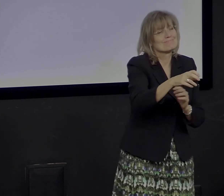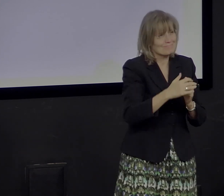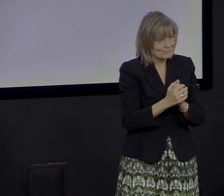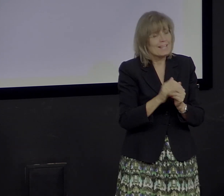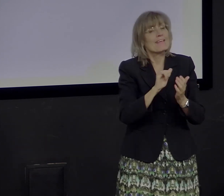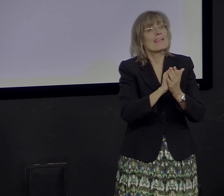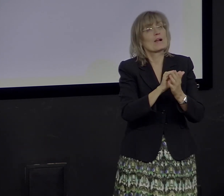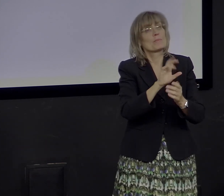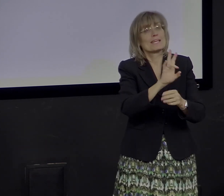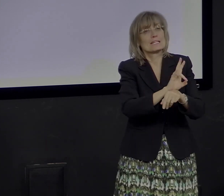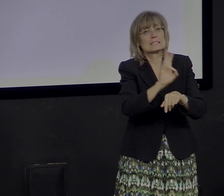on her journey.